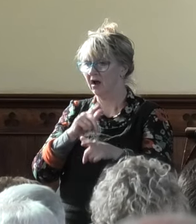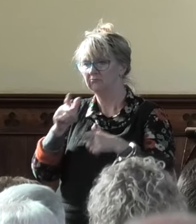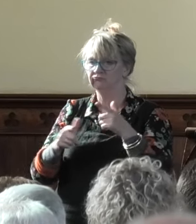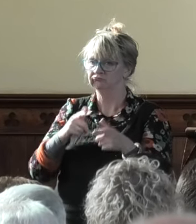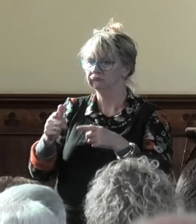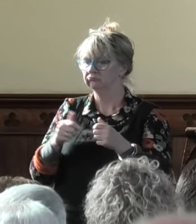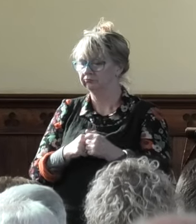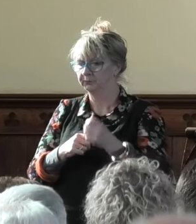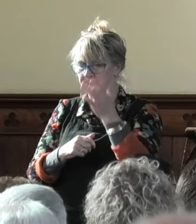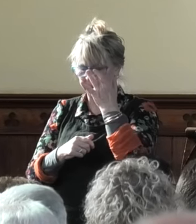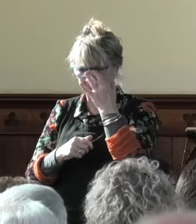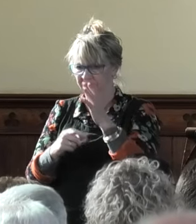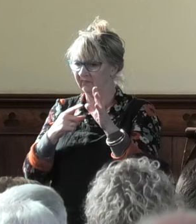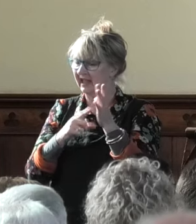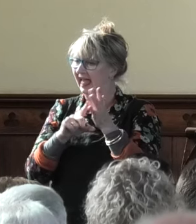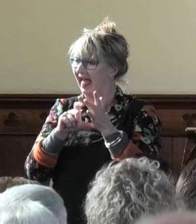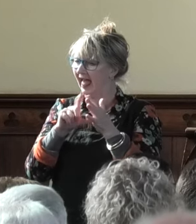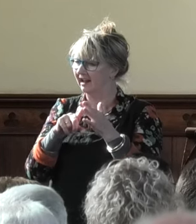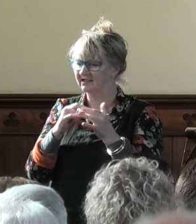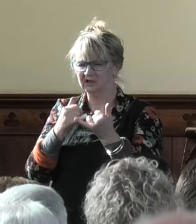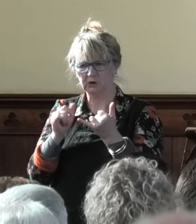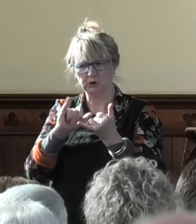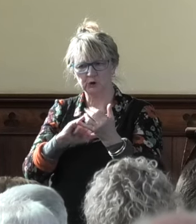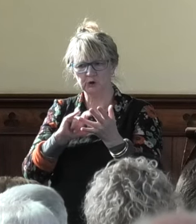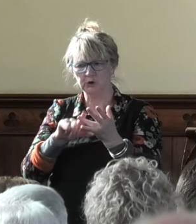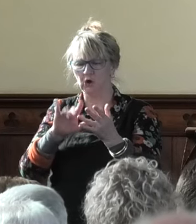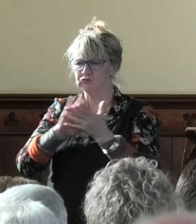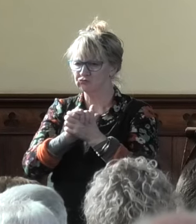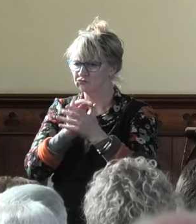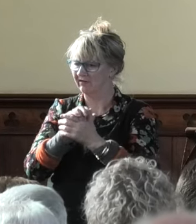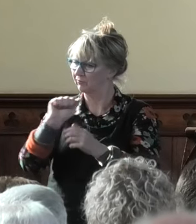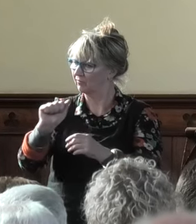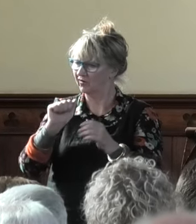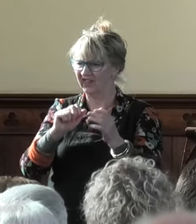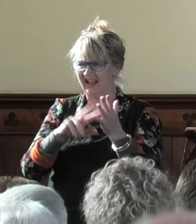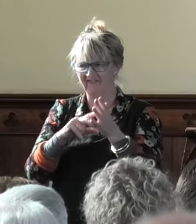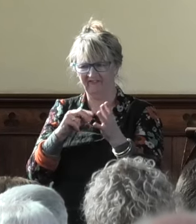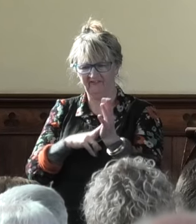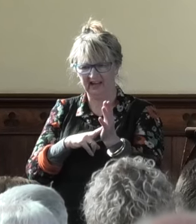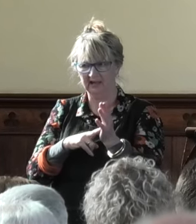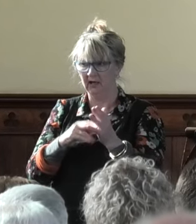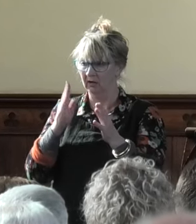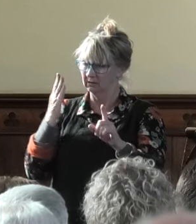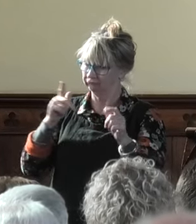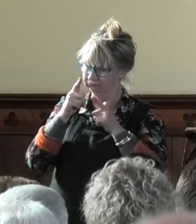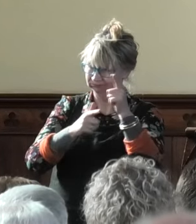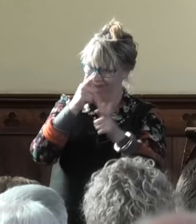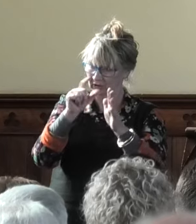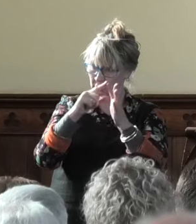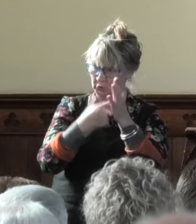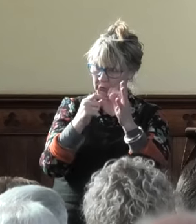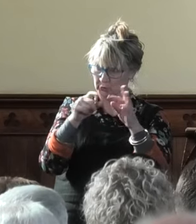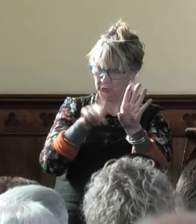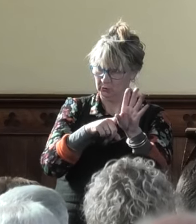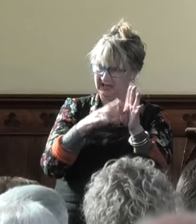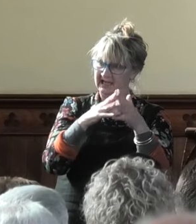Alice, Rin's sister, is grateful for that vehicle, as twice in recent years, Rin and Hank came all the way to Derby, WA, and spent time